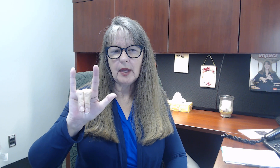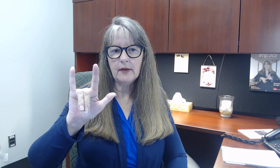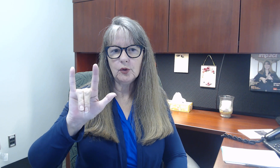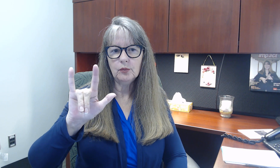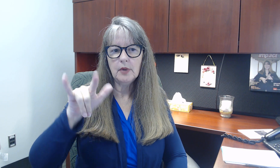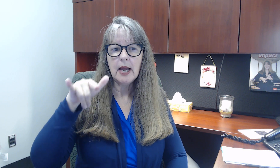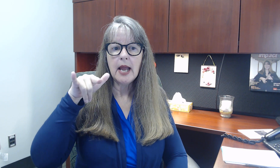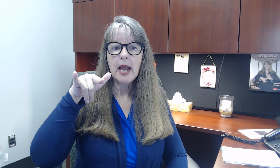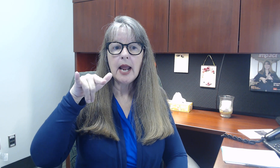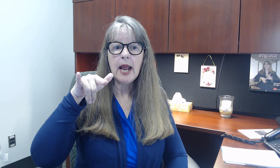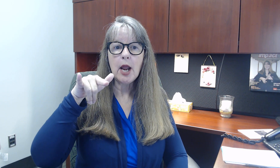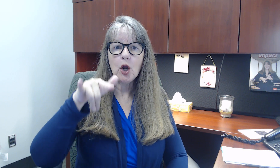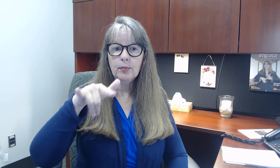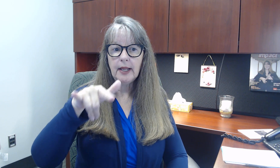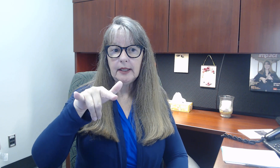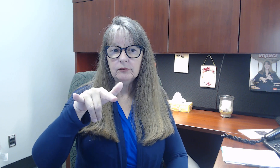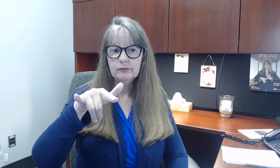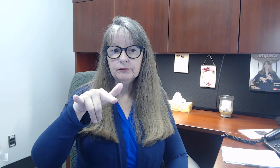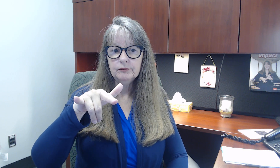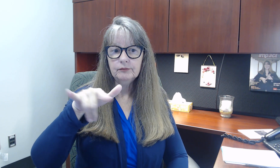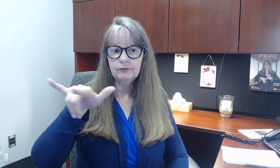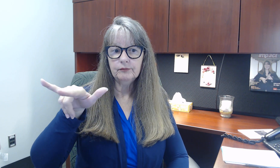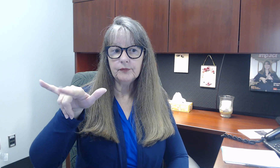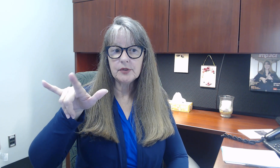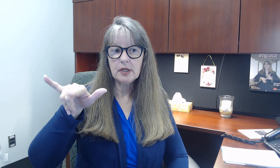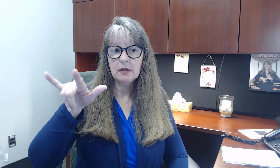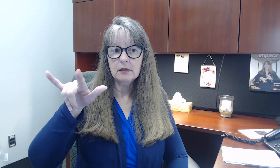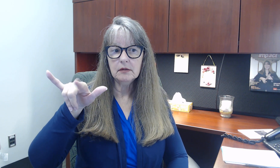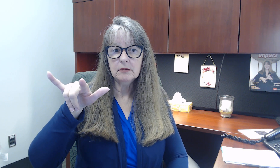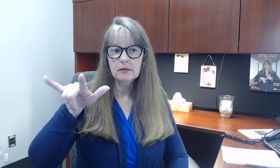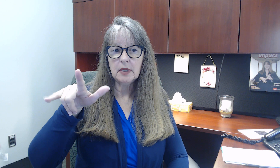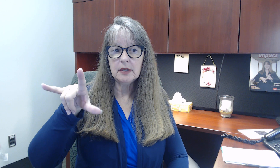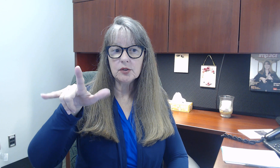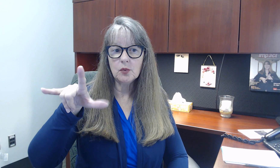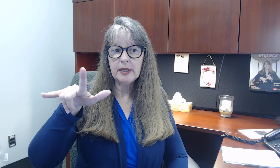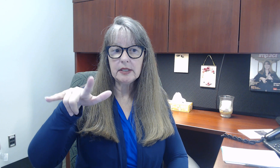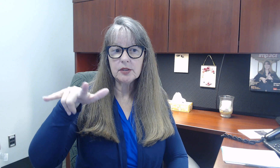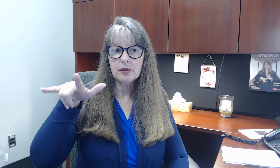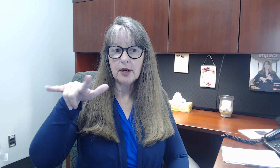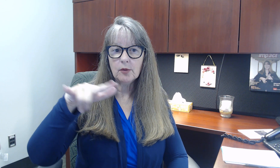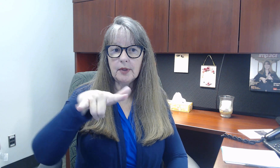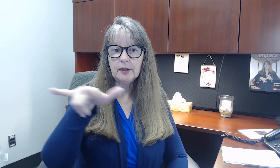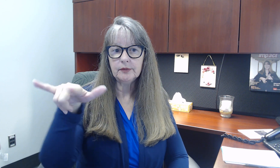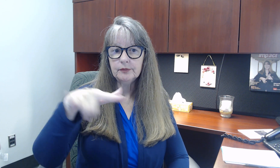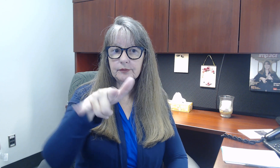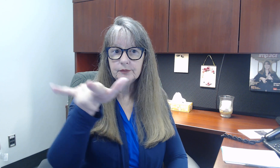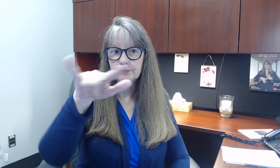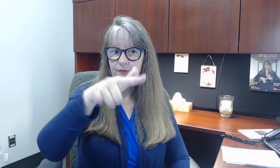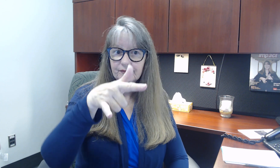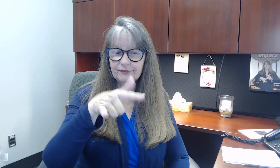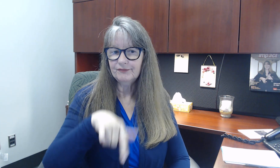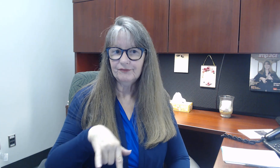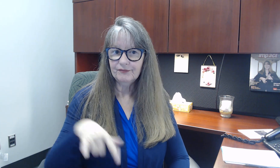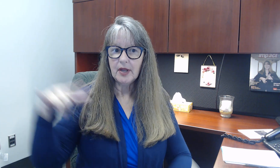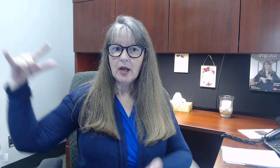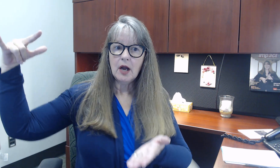you. Airplane. See? And these are the wings. Airplane. Oh,